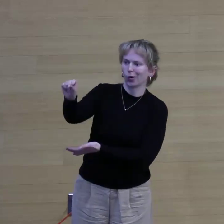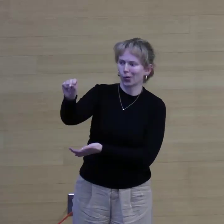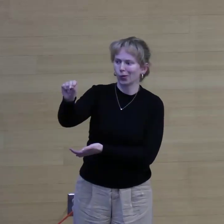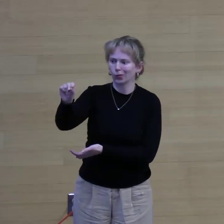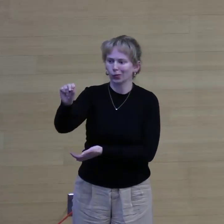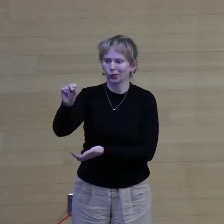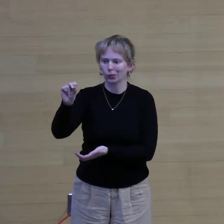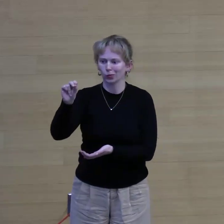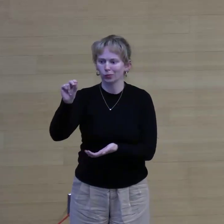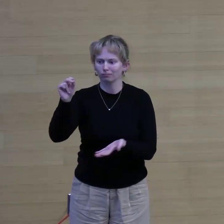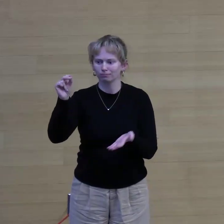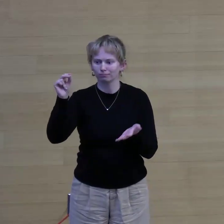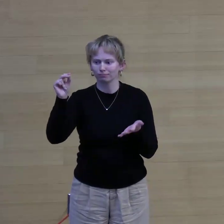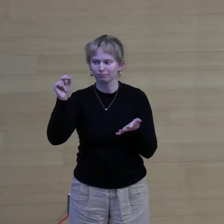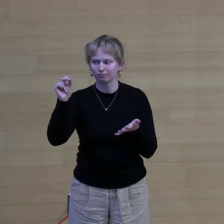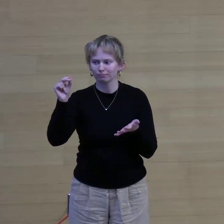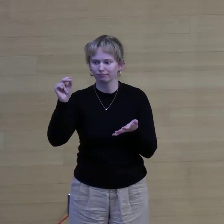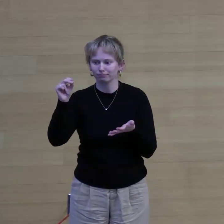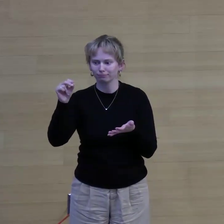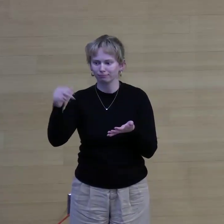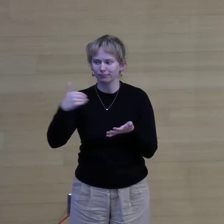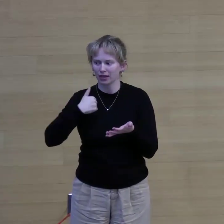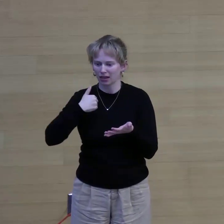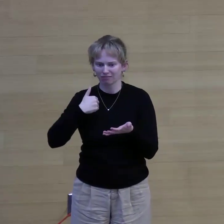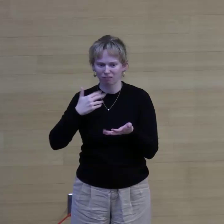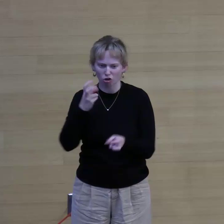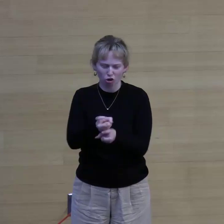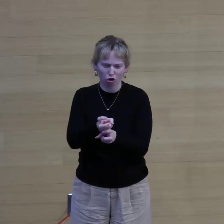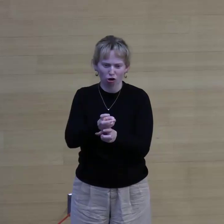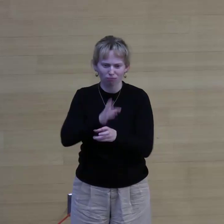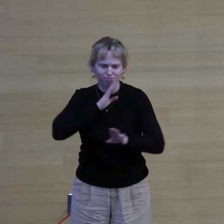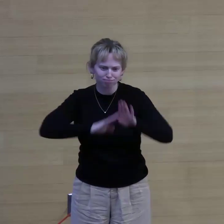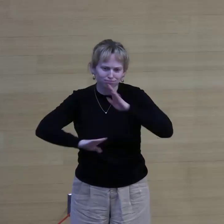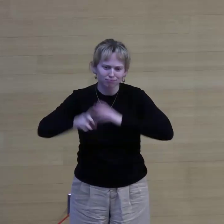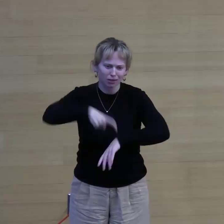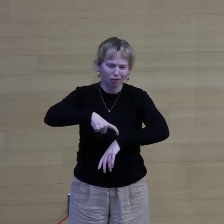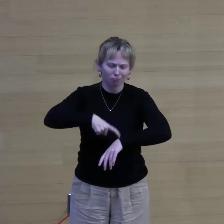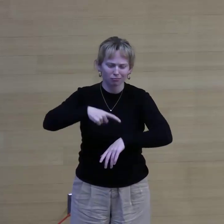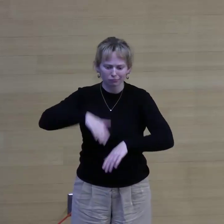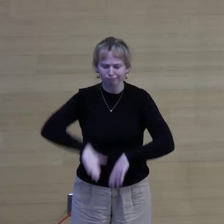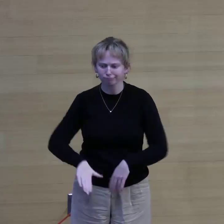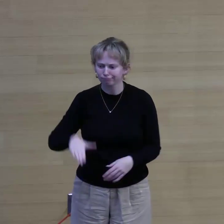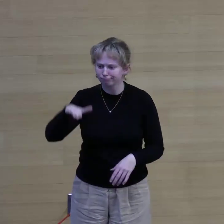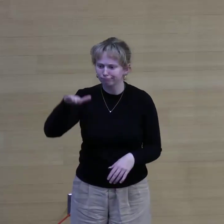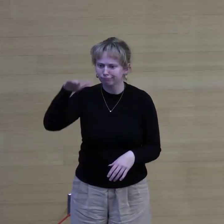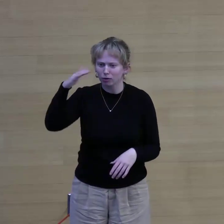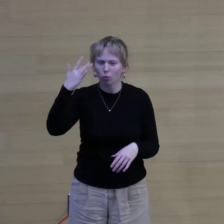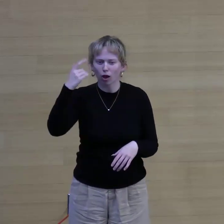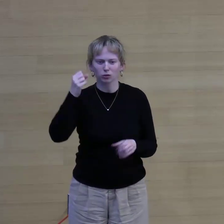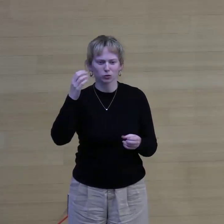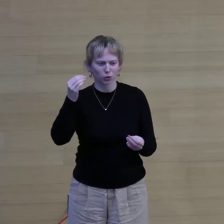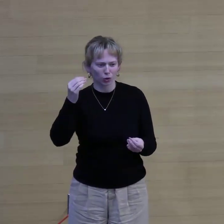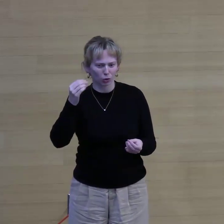um, it gets so much harder as they go. Why is it so